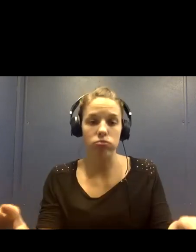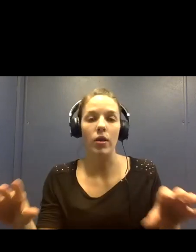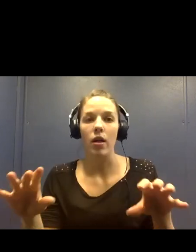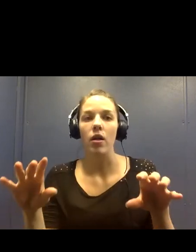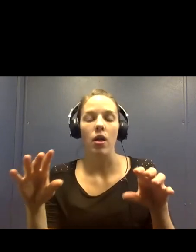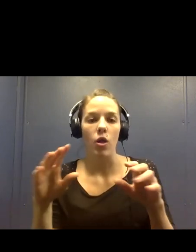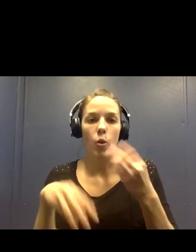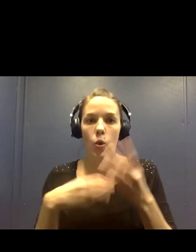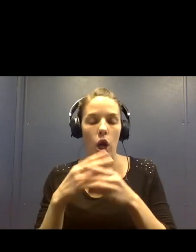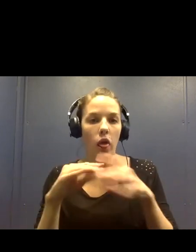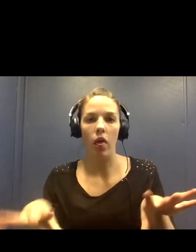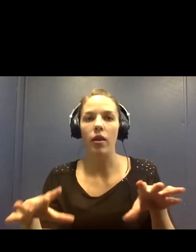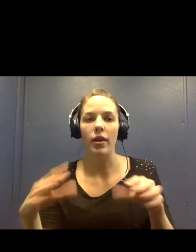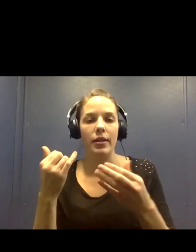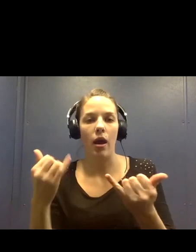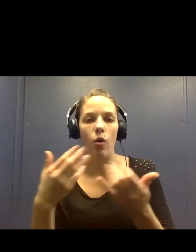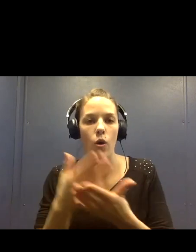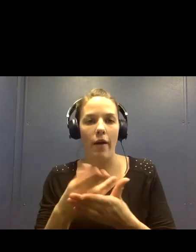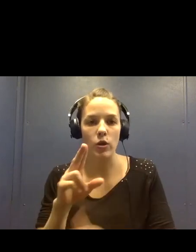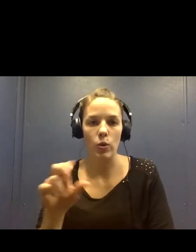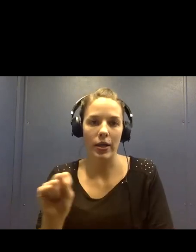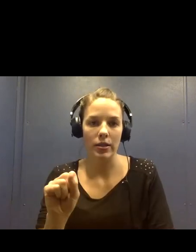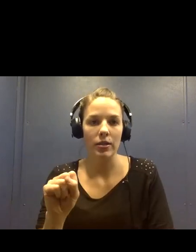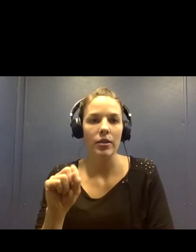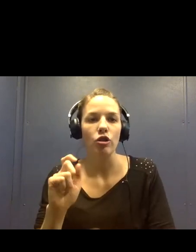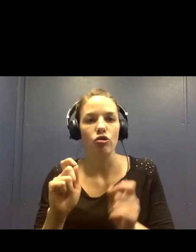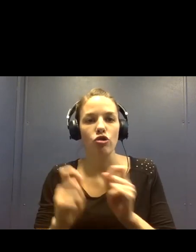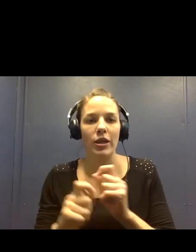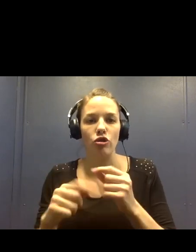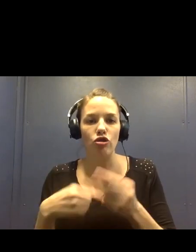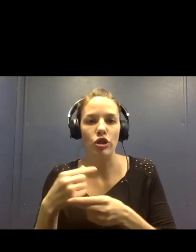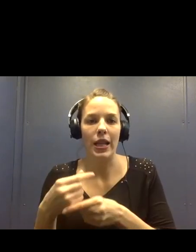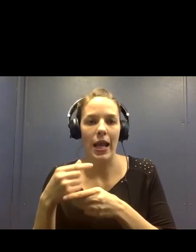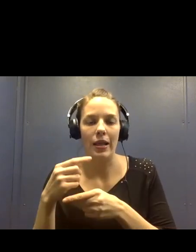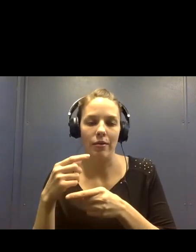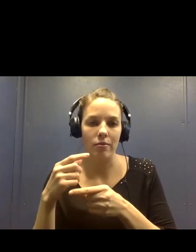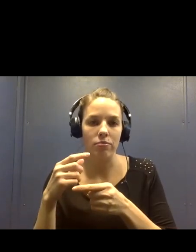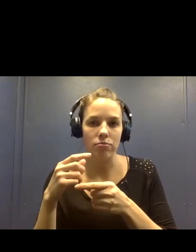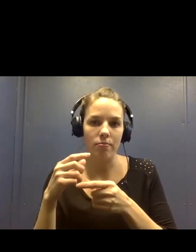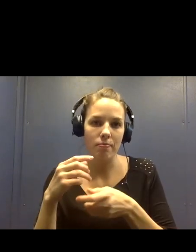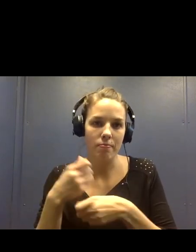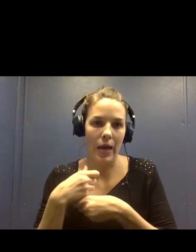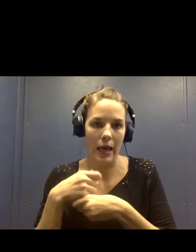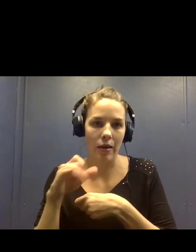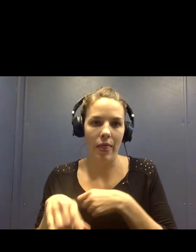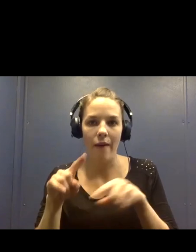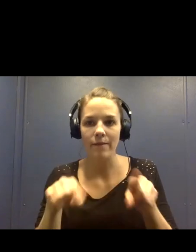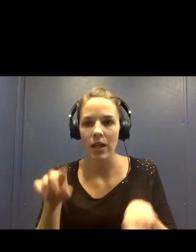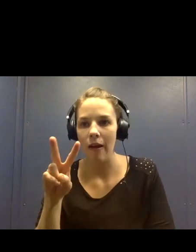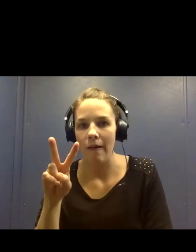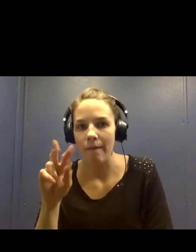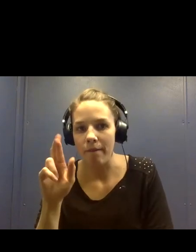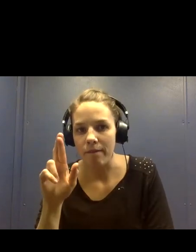States. Changes in the genetic makeup of these viruses, variants, they're